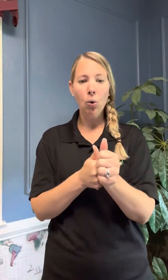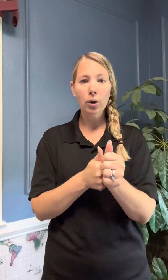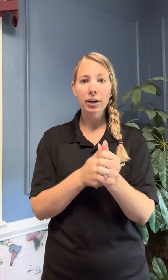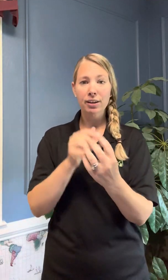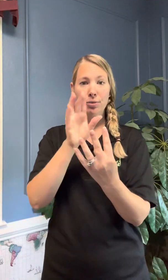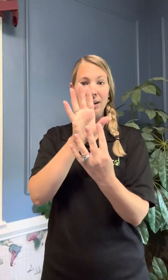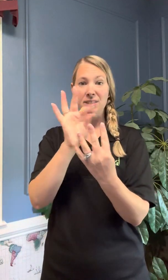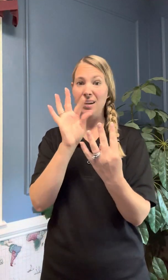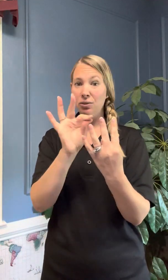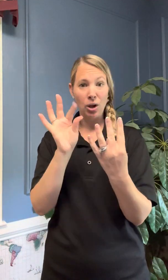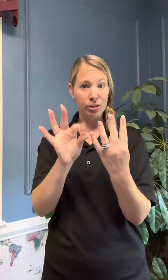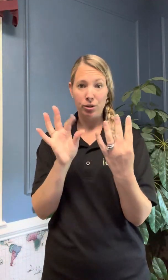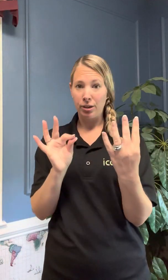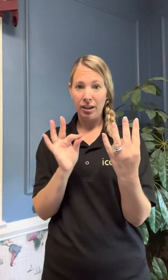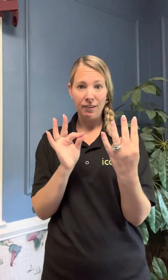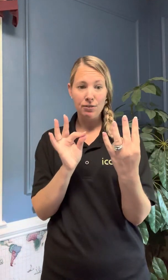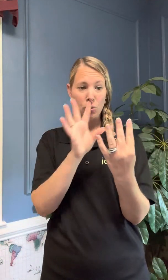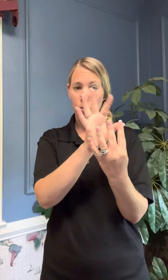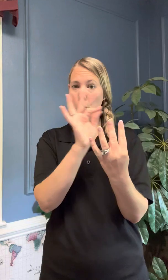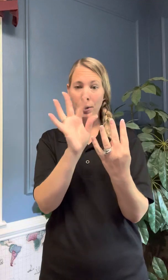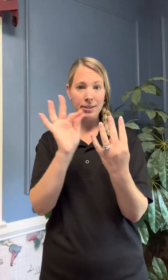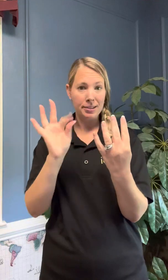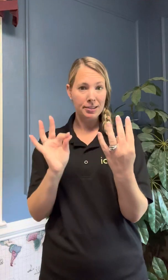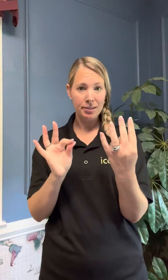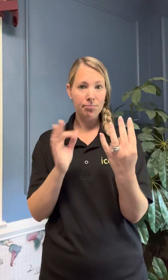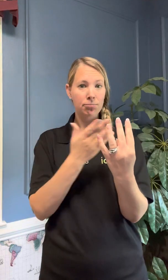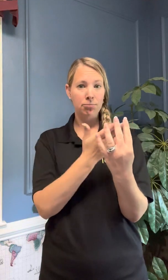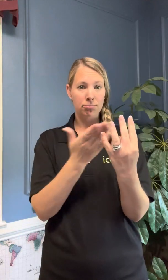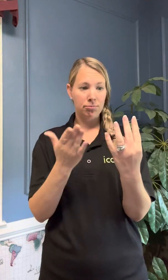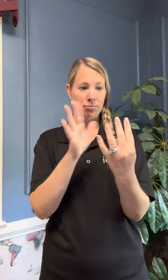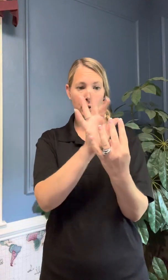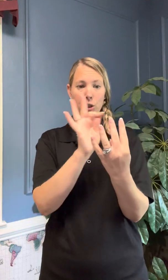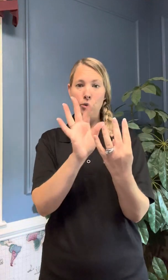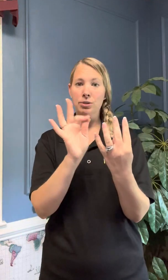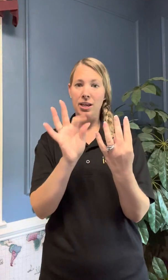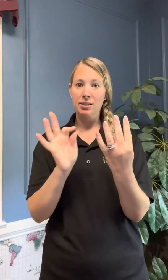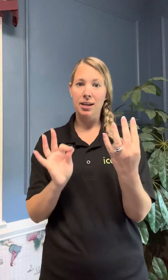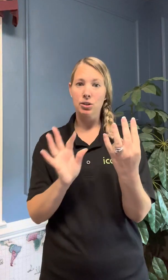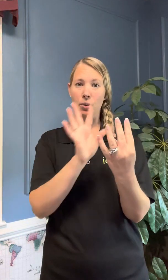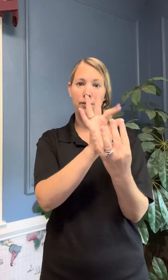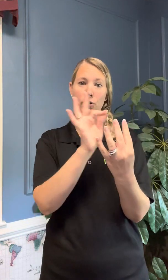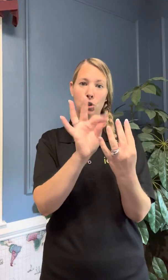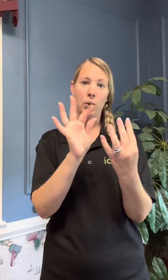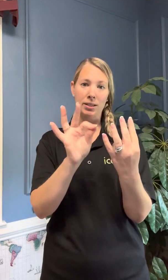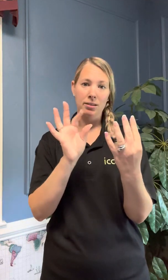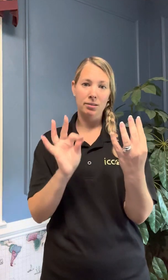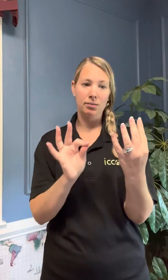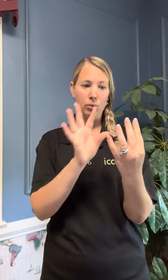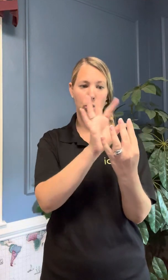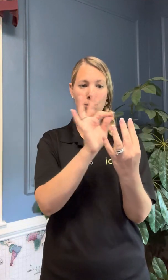Or if we have several alternatives or choices, we could use that sign as well for choice.